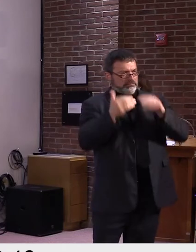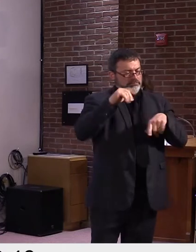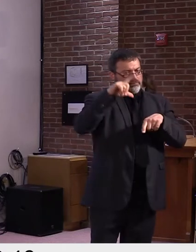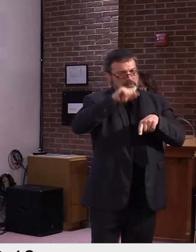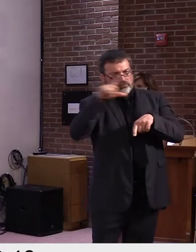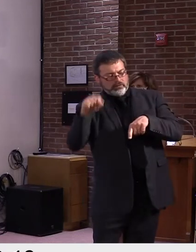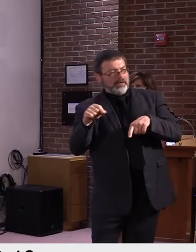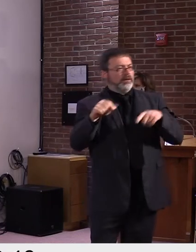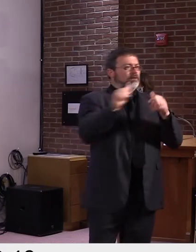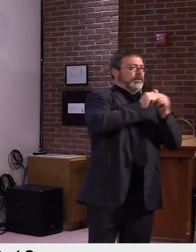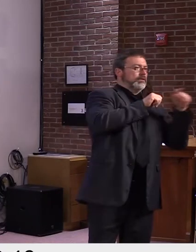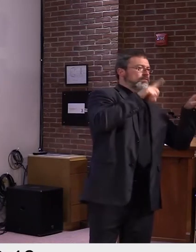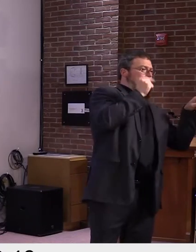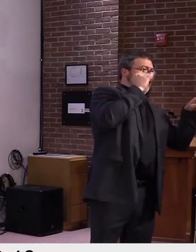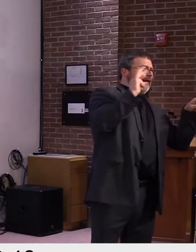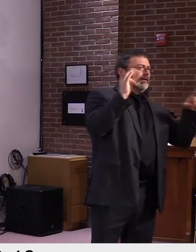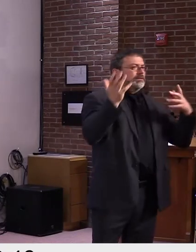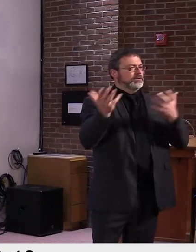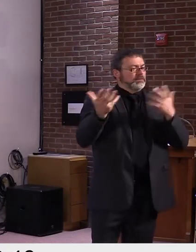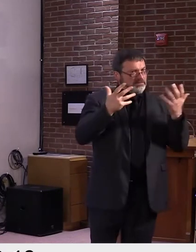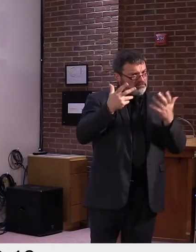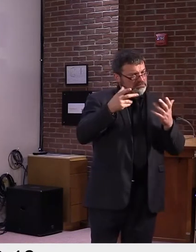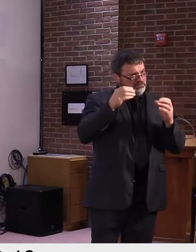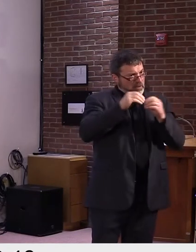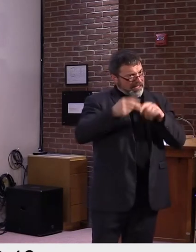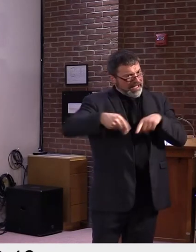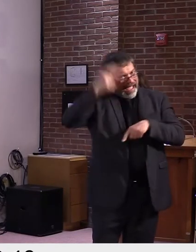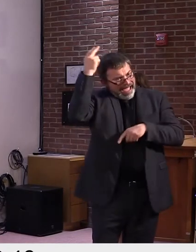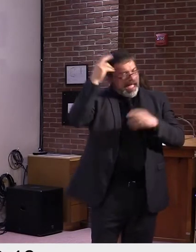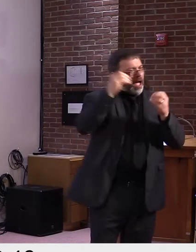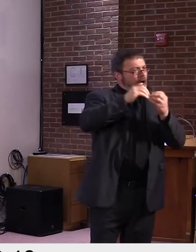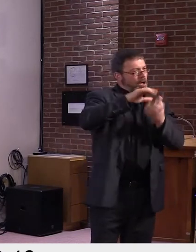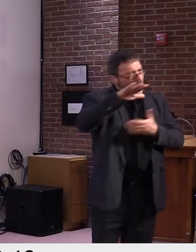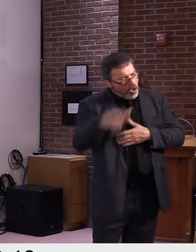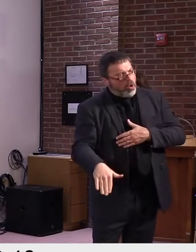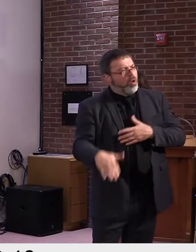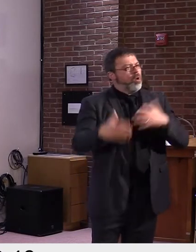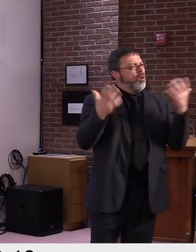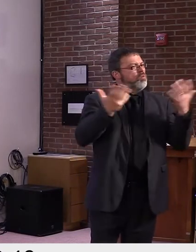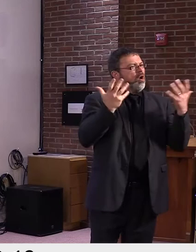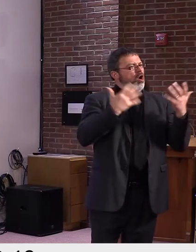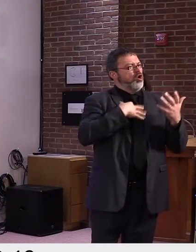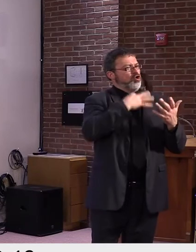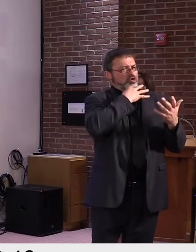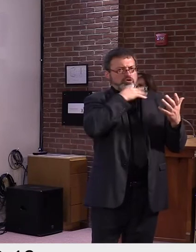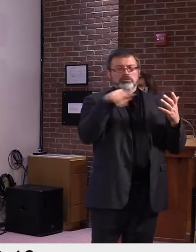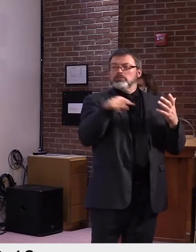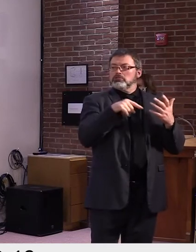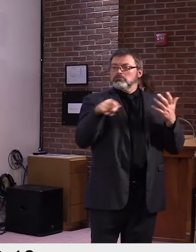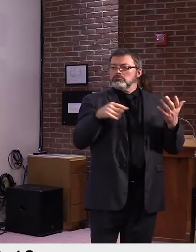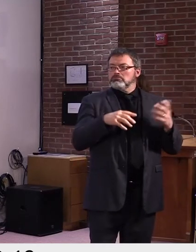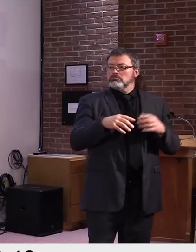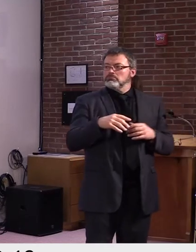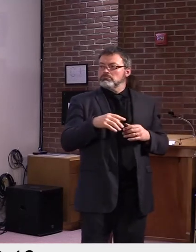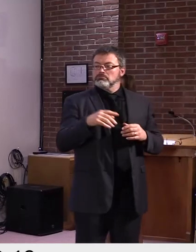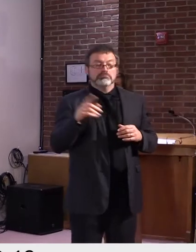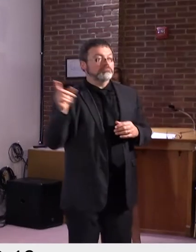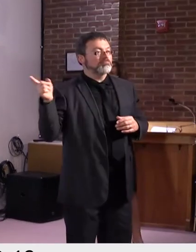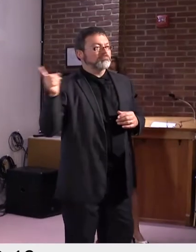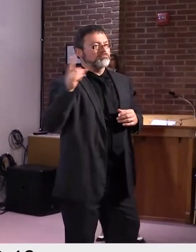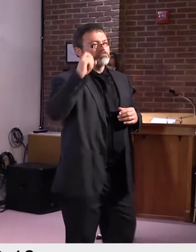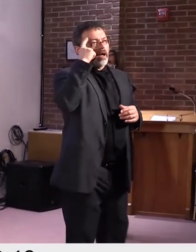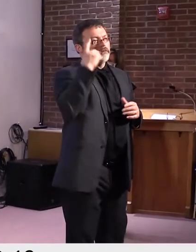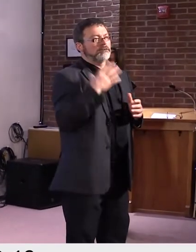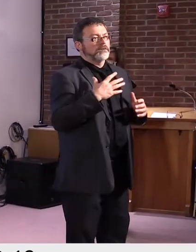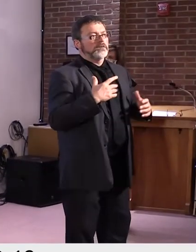I'm going to let Dr. Levine, again, weigh in on that. But I do want to remind everyone some of the